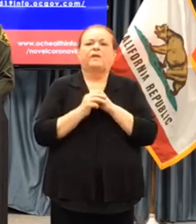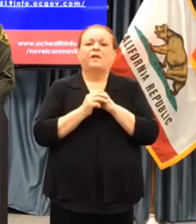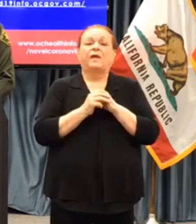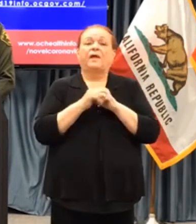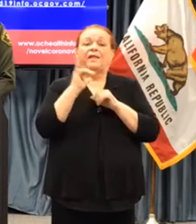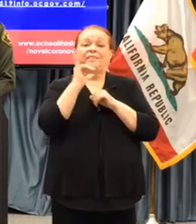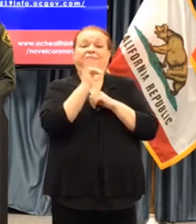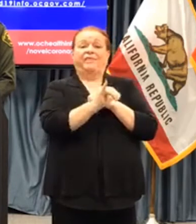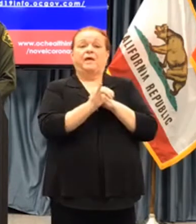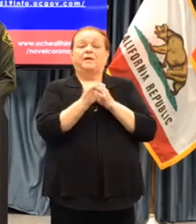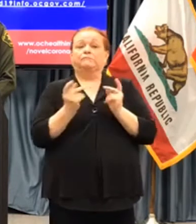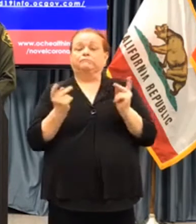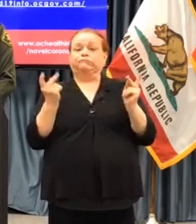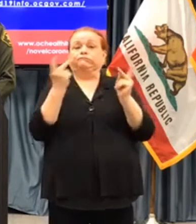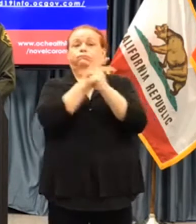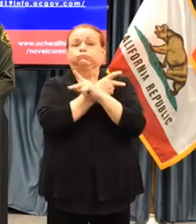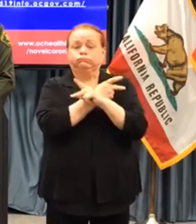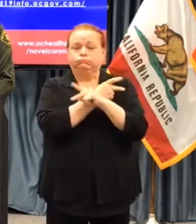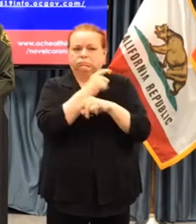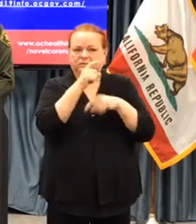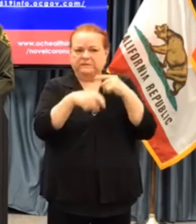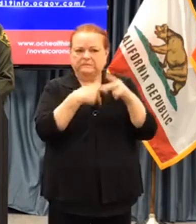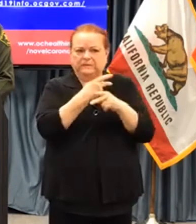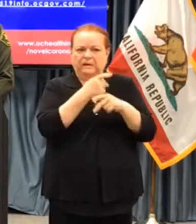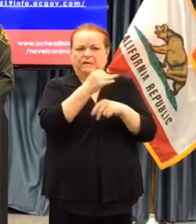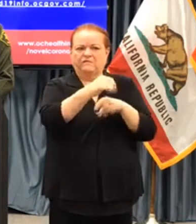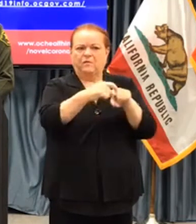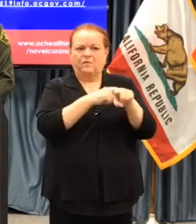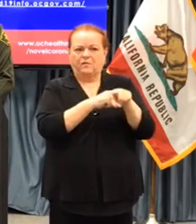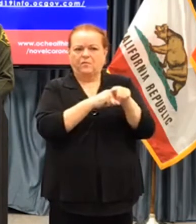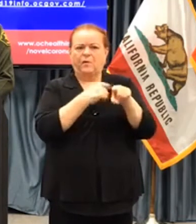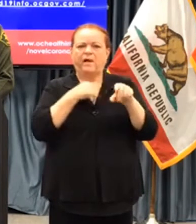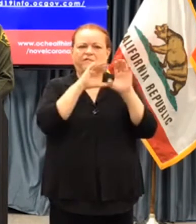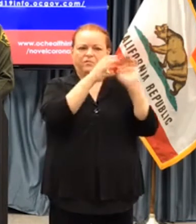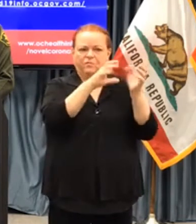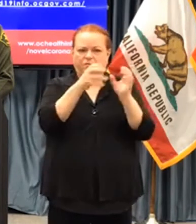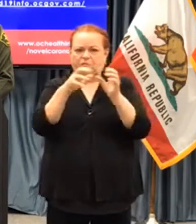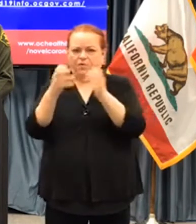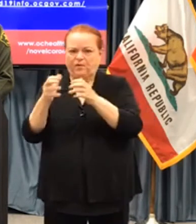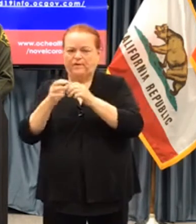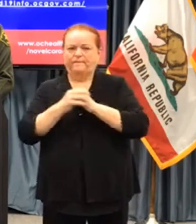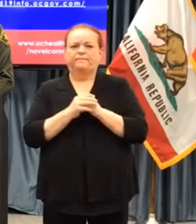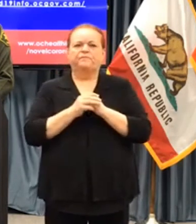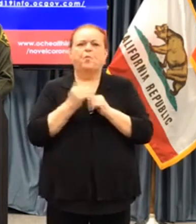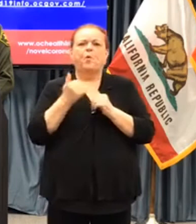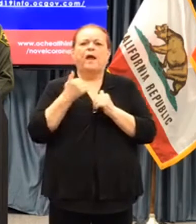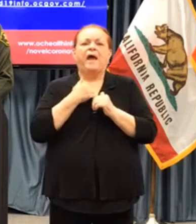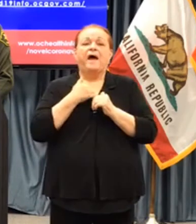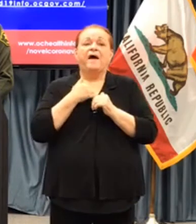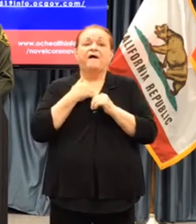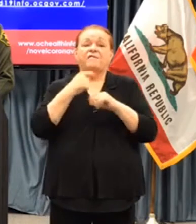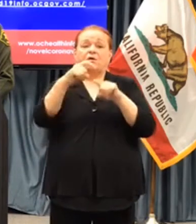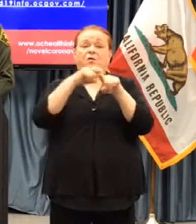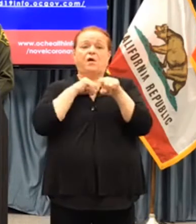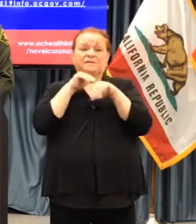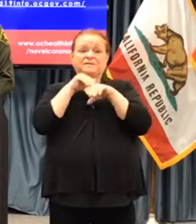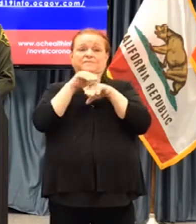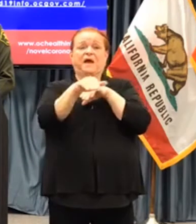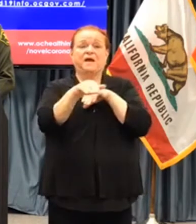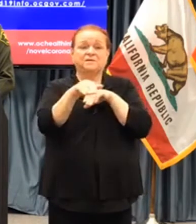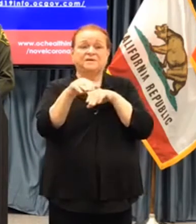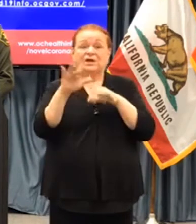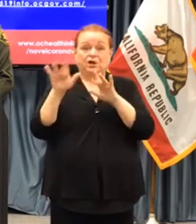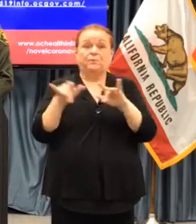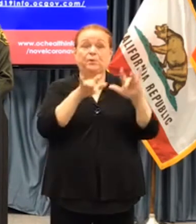that come in. There are different call types that fall into category through our computer-aided dispatch based on information collected by